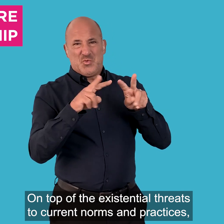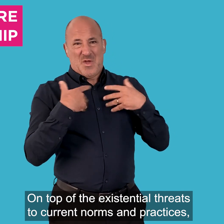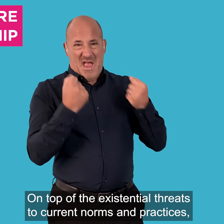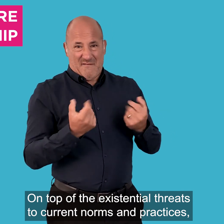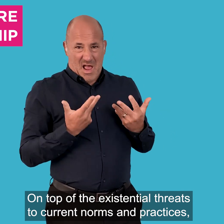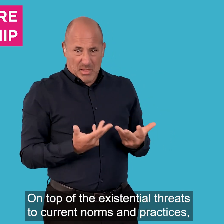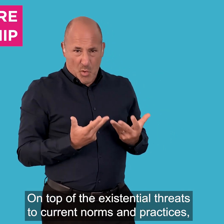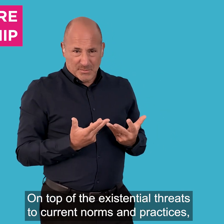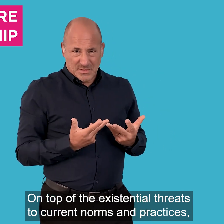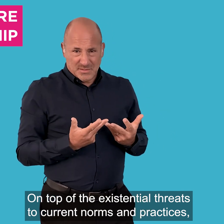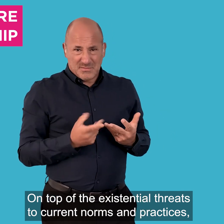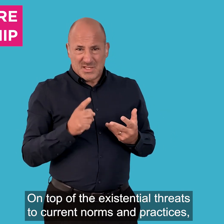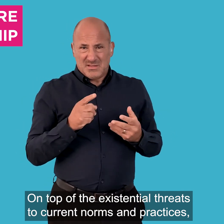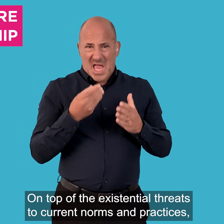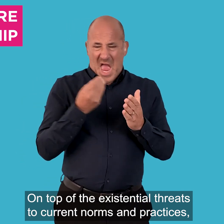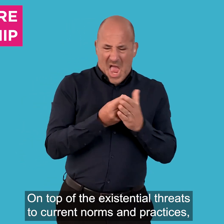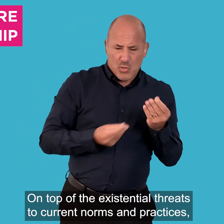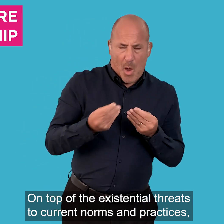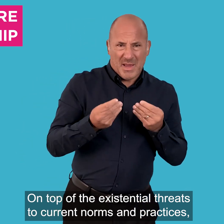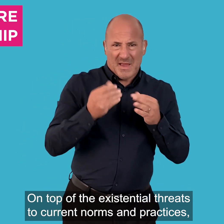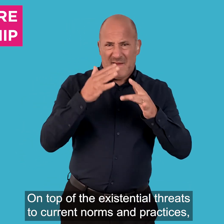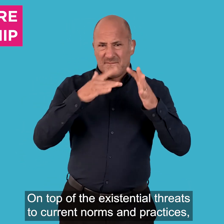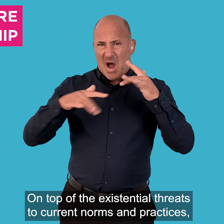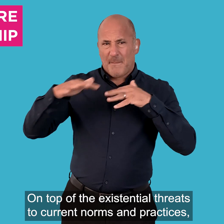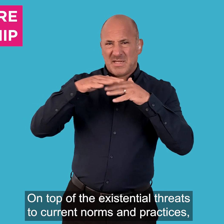the existential threats to current norms and practices,